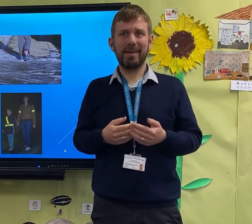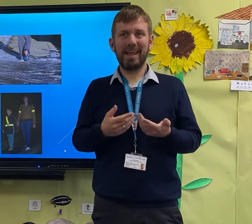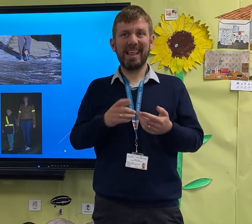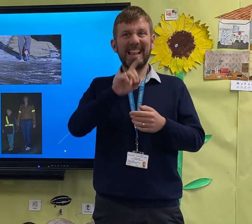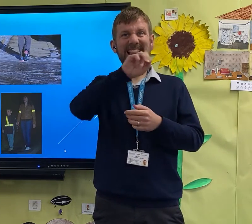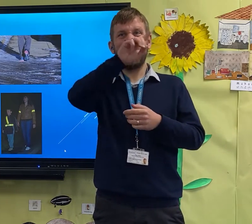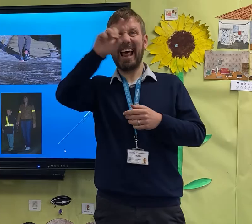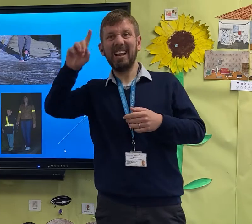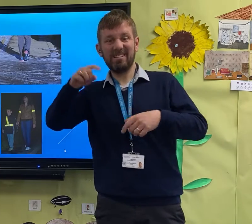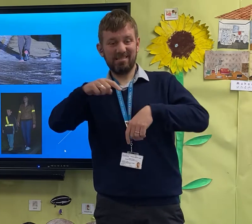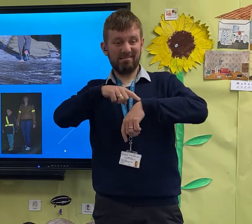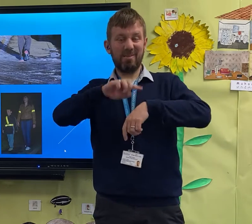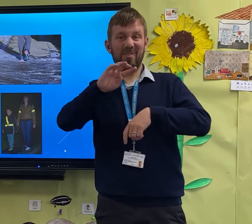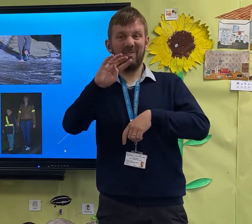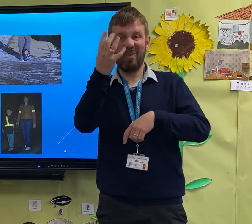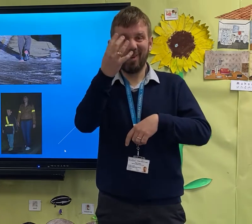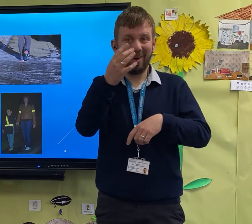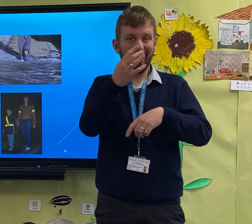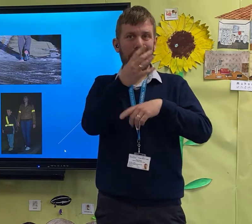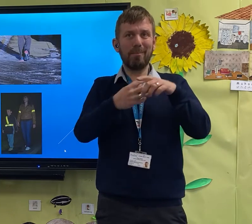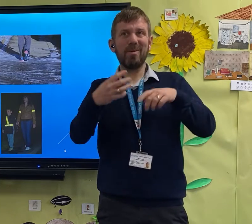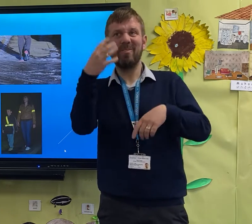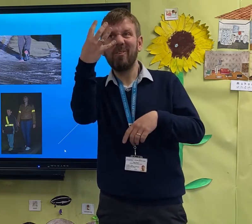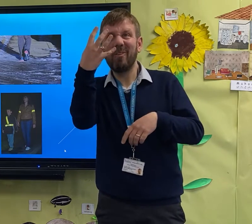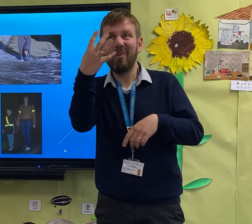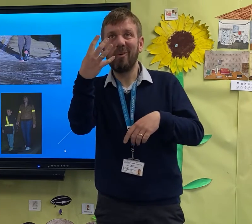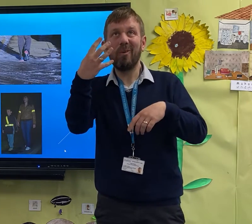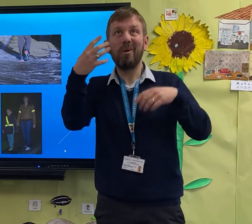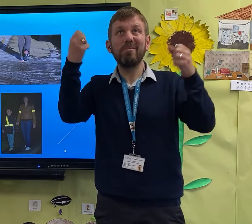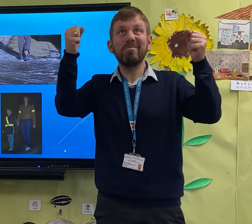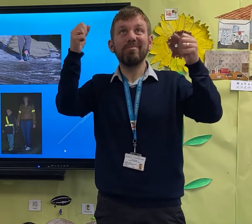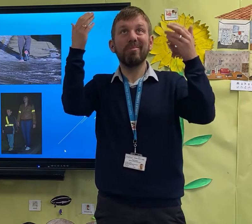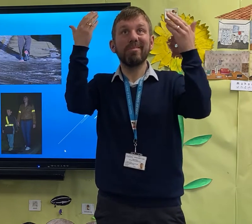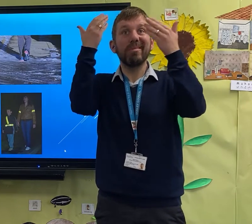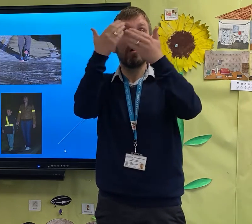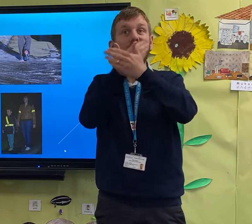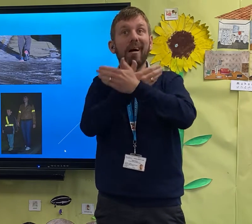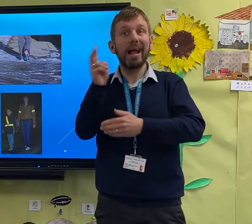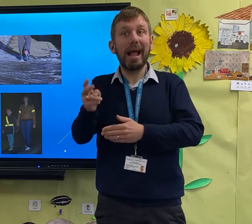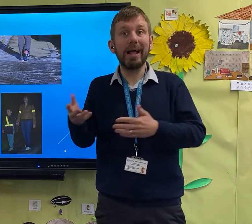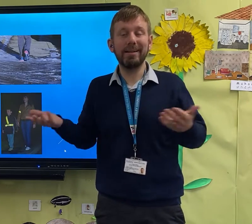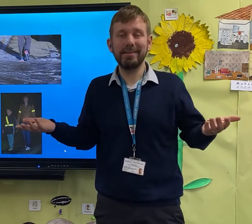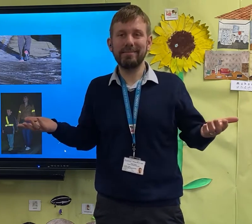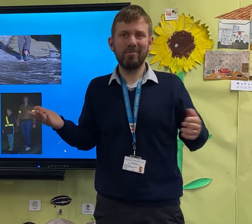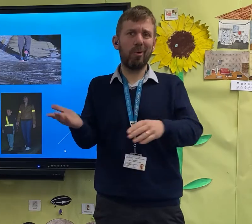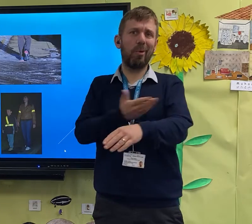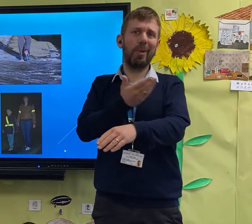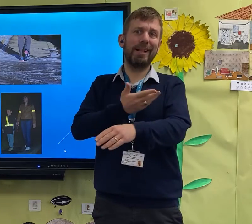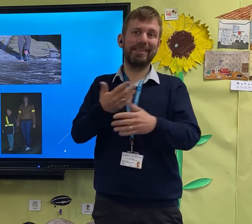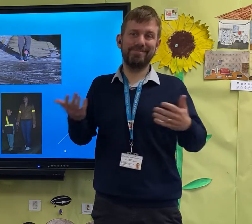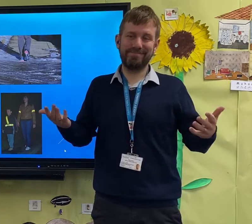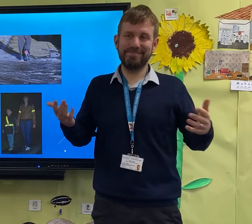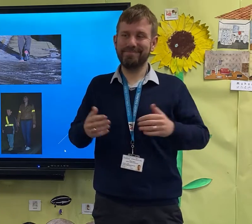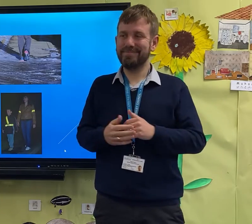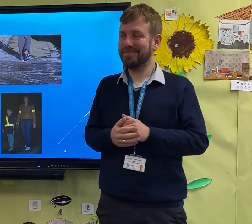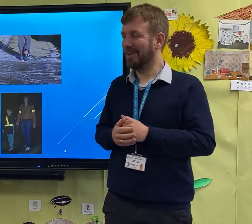very dark. And then later on this afternoon, at 4 o'clock or 4:30, it's dark again. It's getting dark